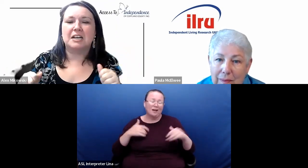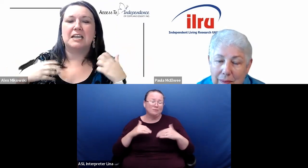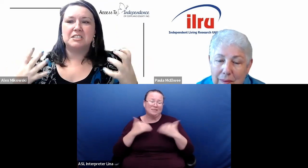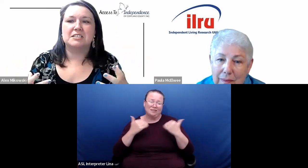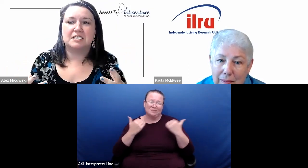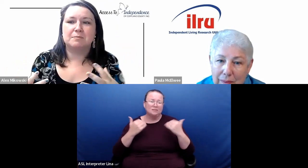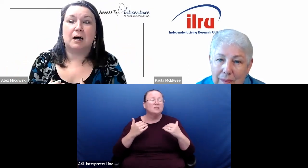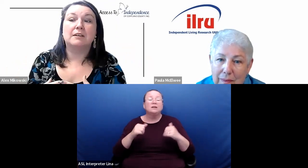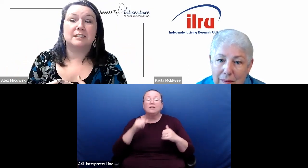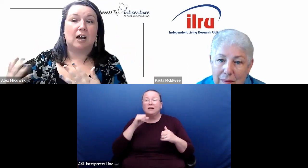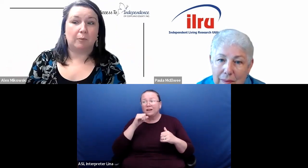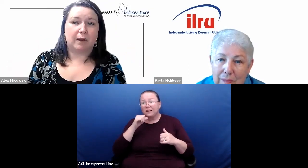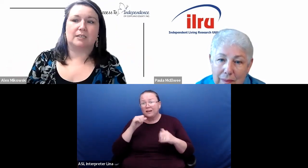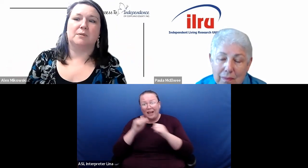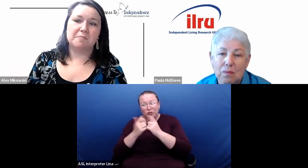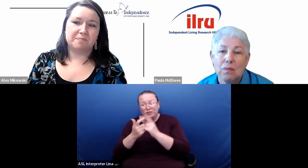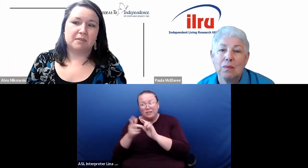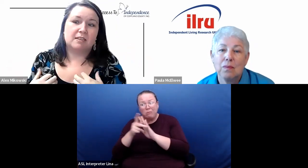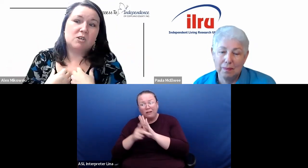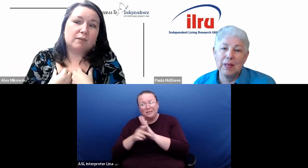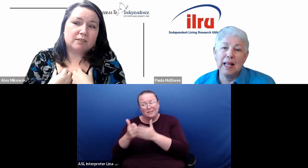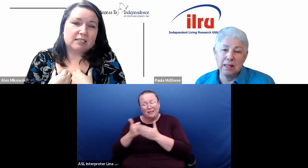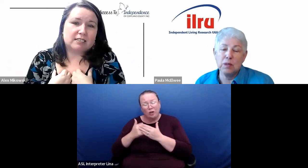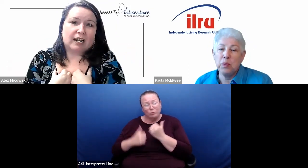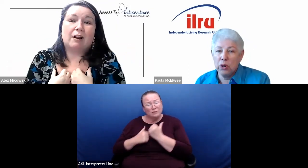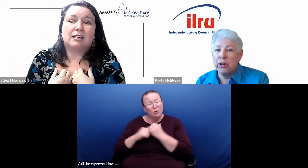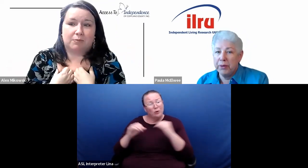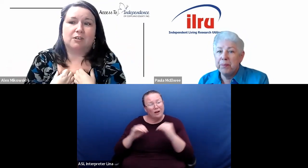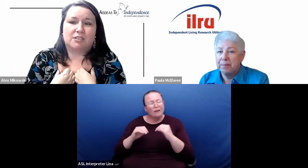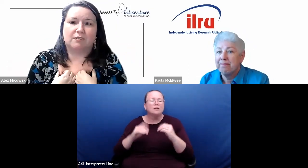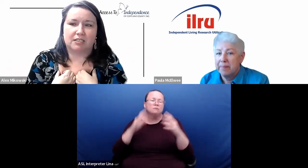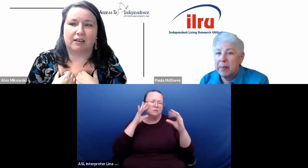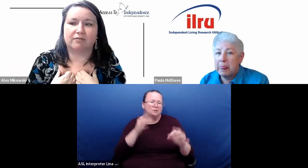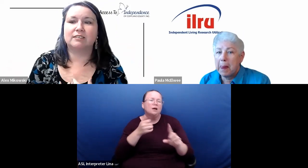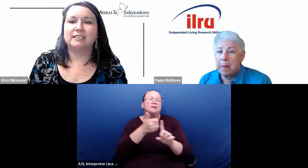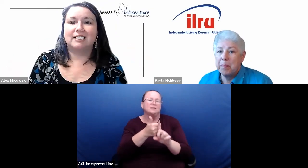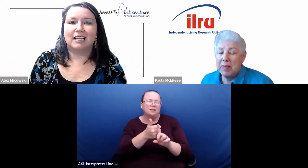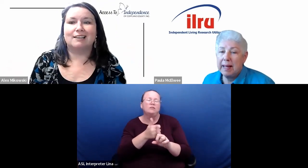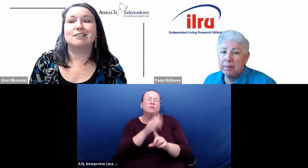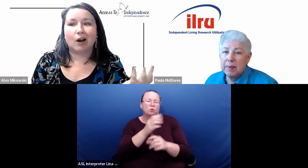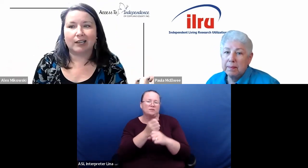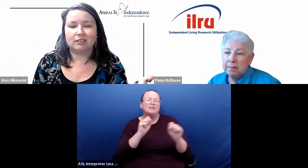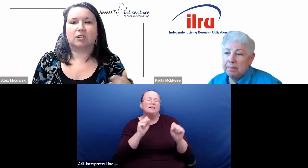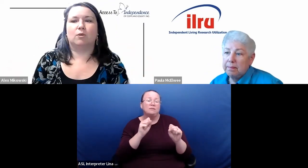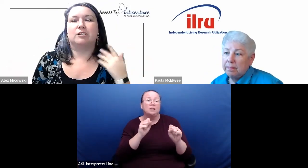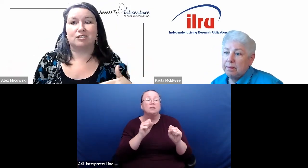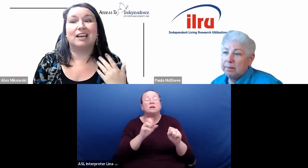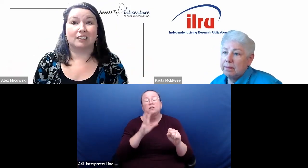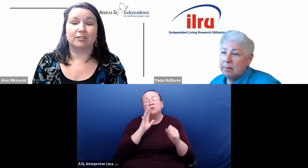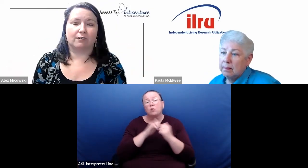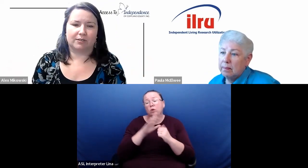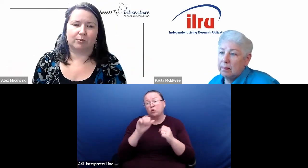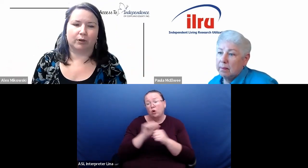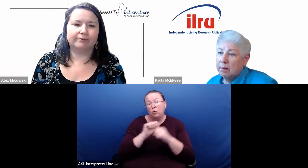there's not agency policy to help back you up, then you have to decide how to keep yourself safe. Yeah. And then talking to coworkers,